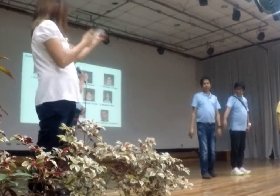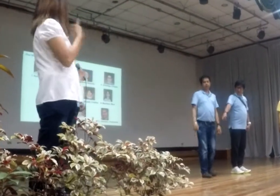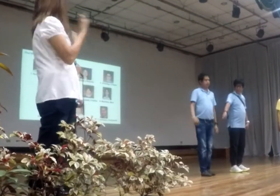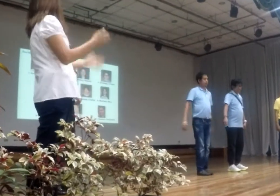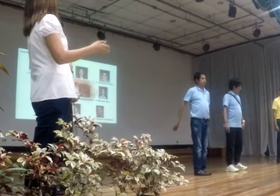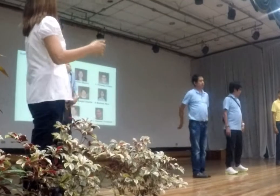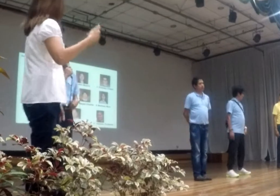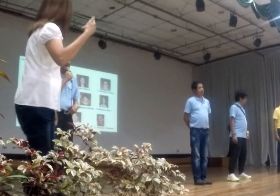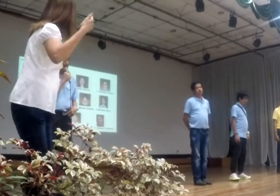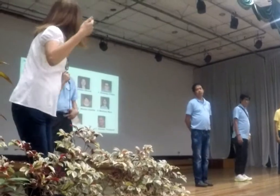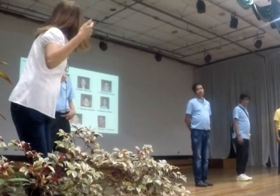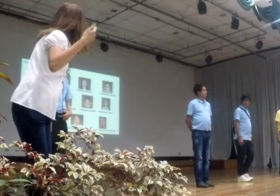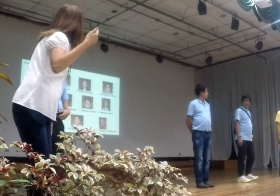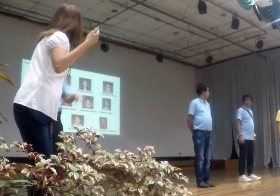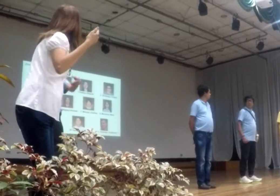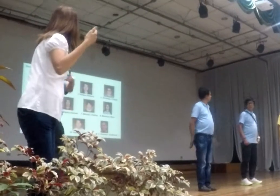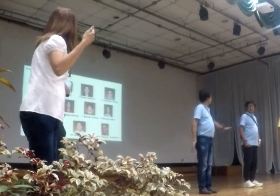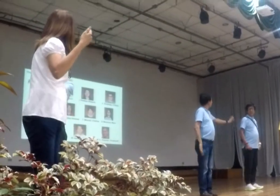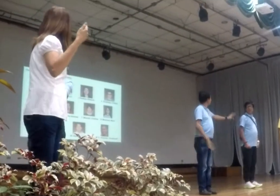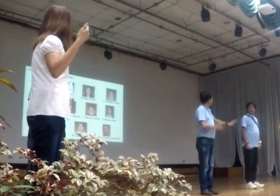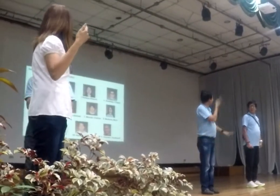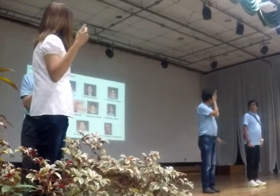Gemma.